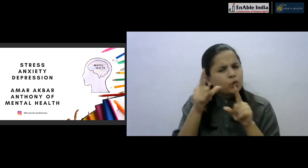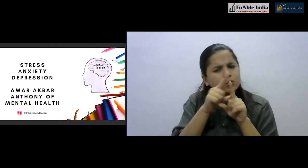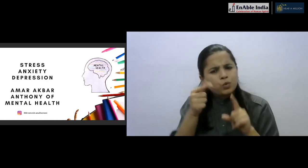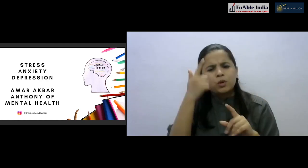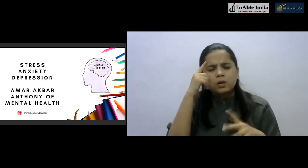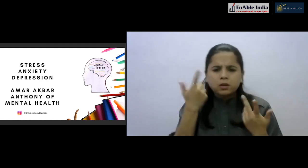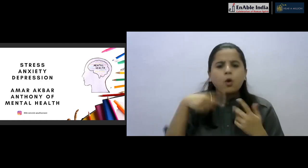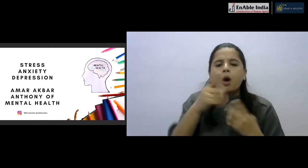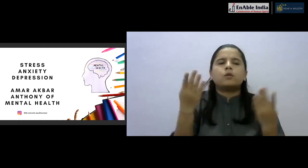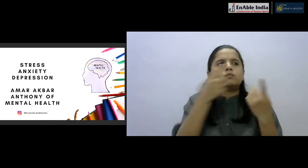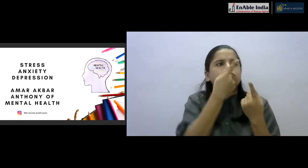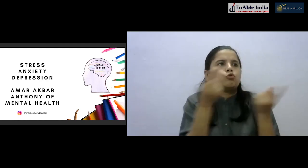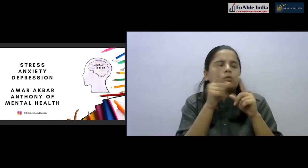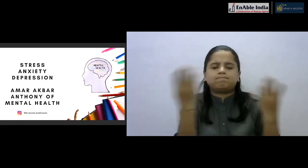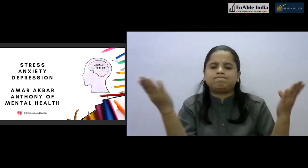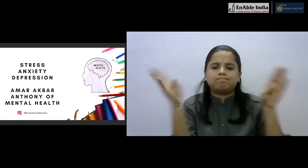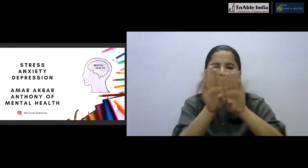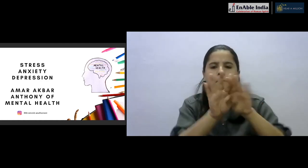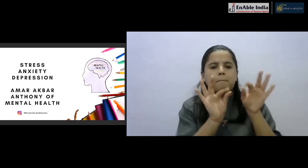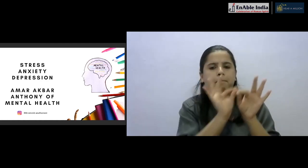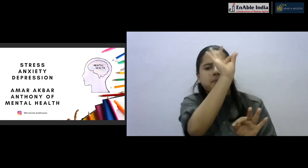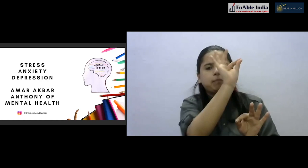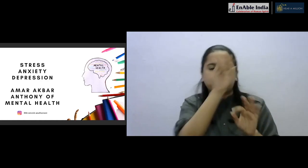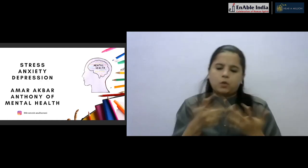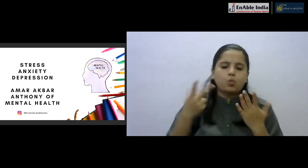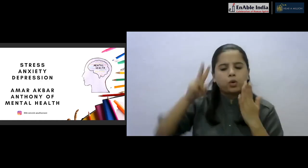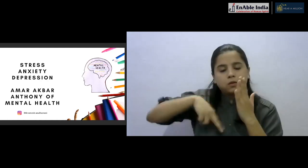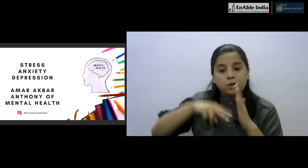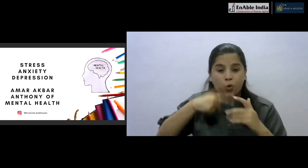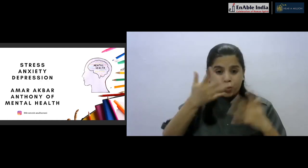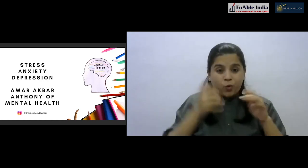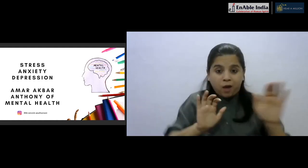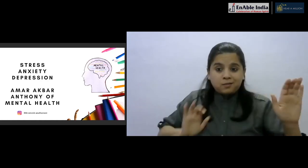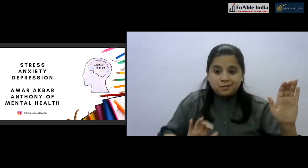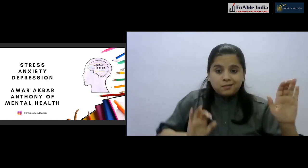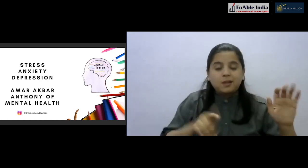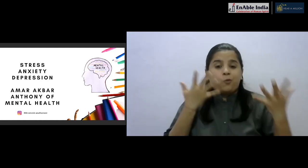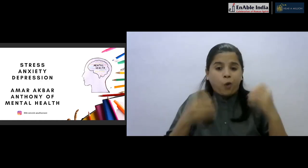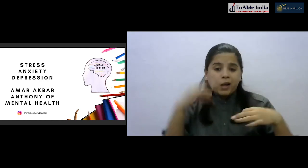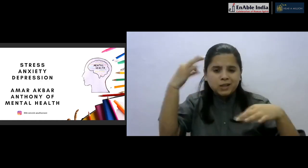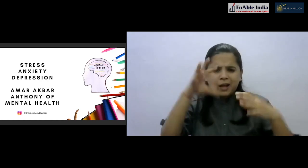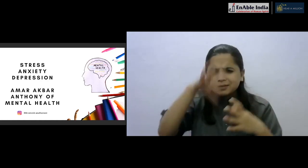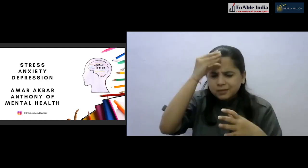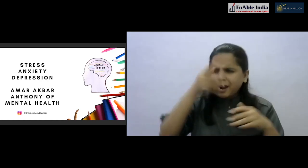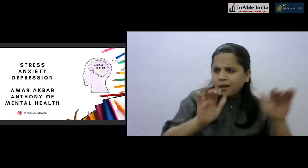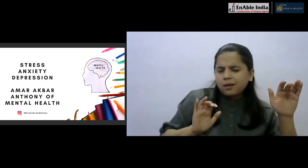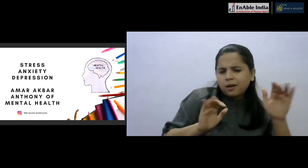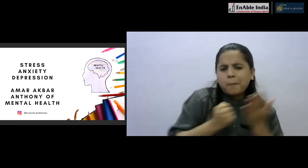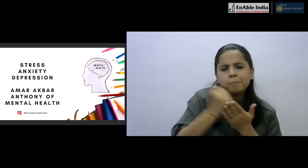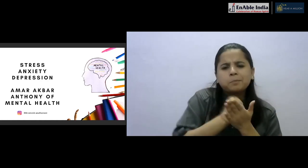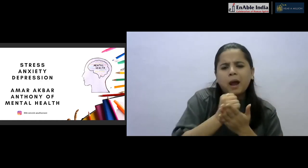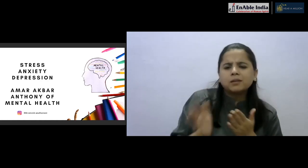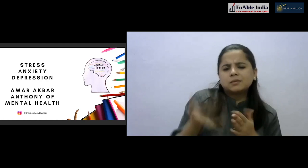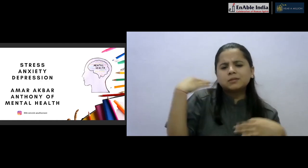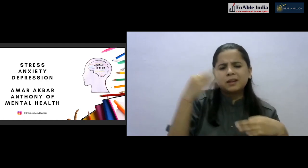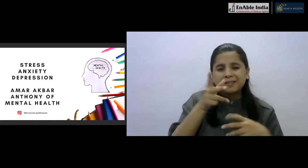like shut your room door and do it on your own. If you want to learn Hrithik Roshan dance steps, do that. You don't have to tell